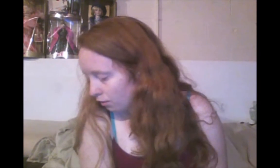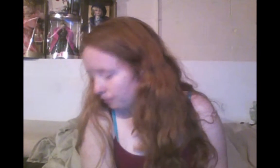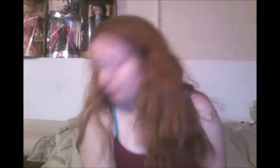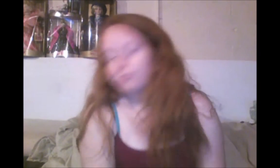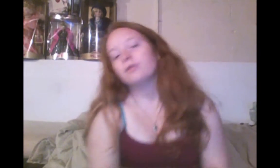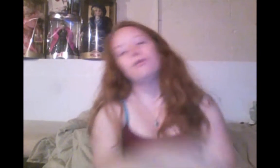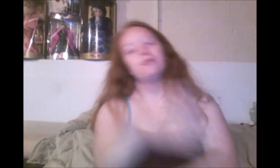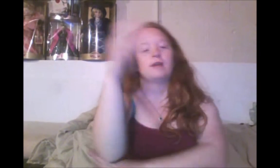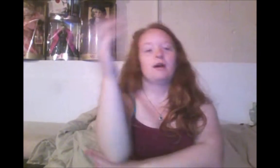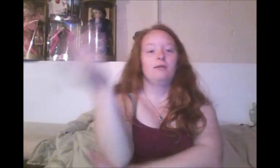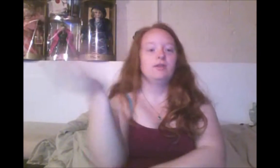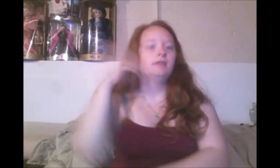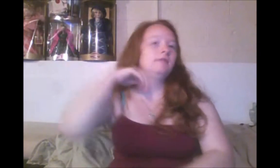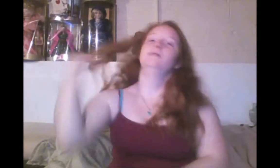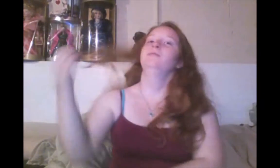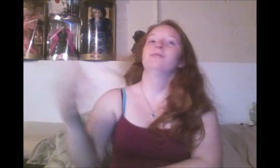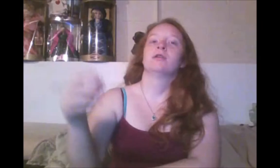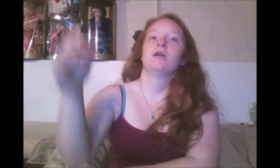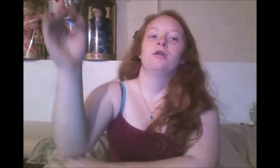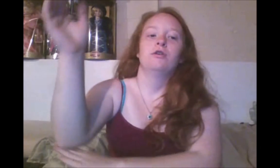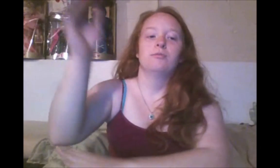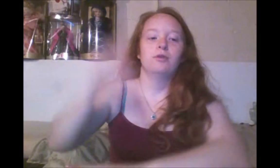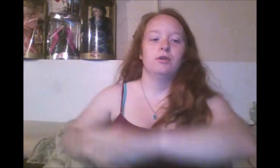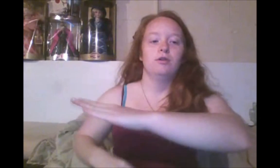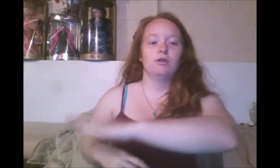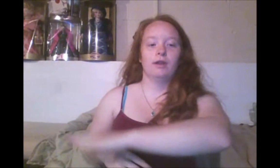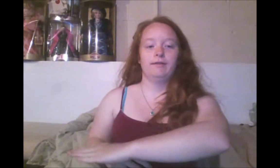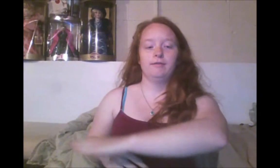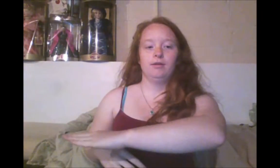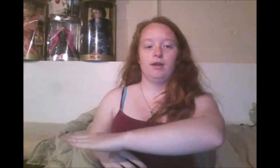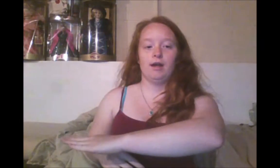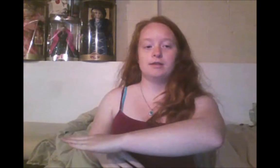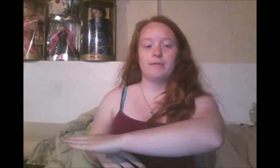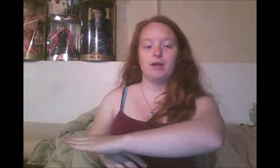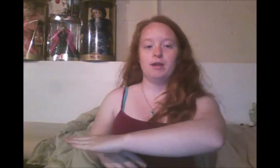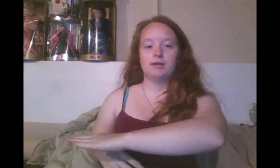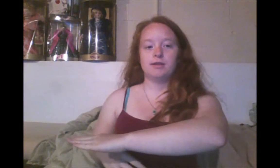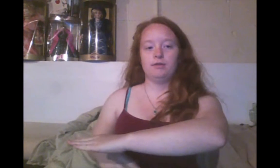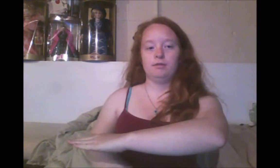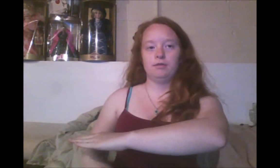Goose. Goose is obvious. Put your left, your non-dominant hand down,